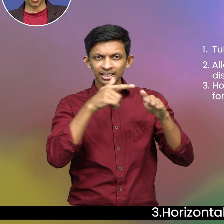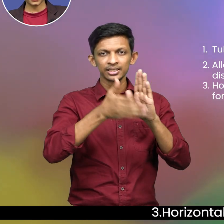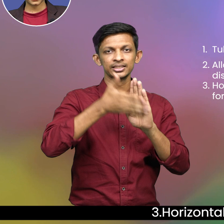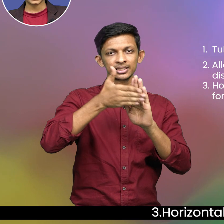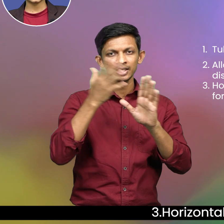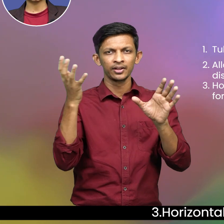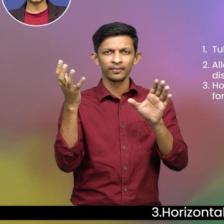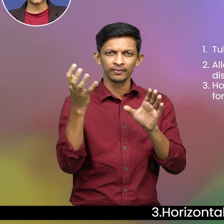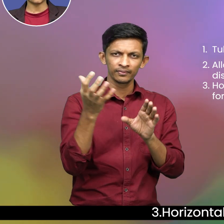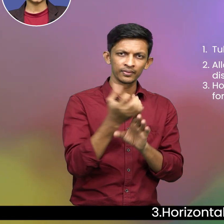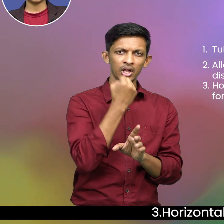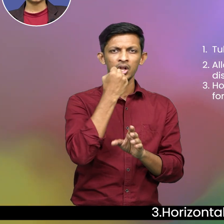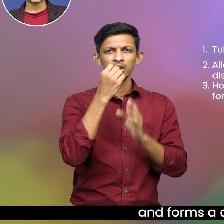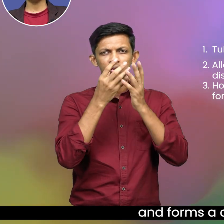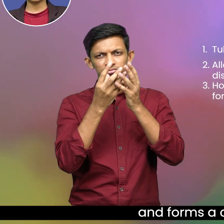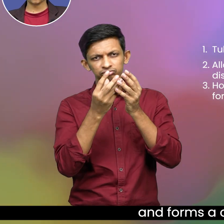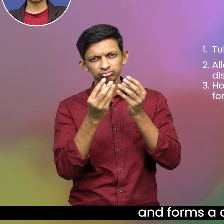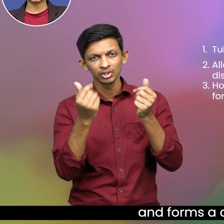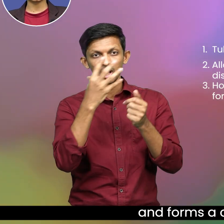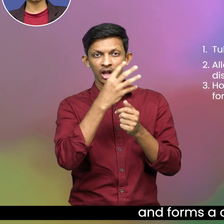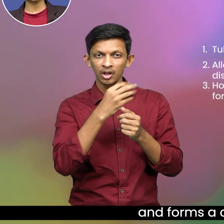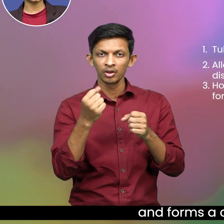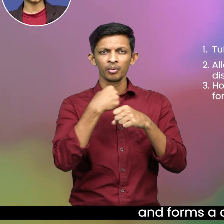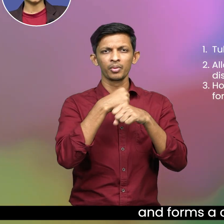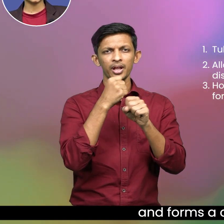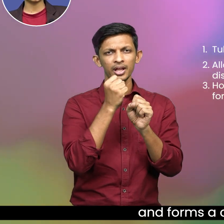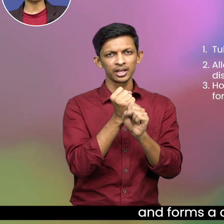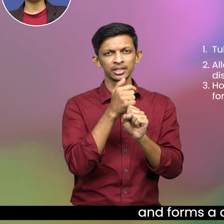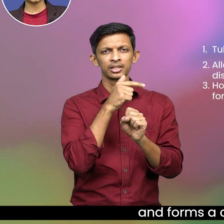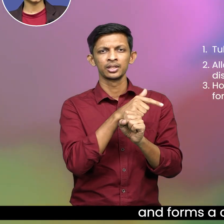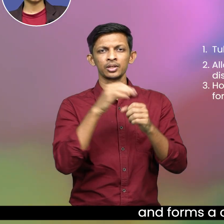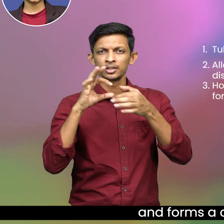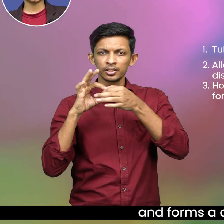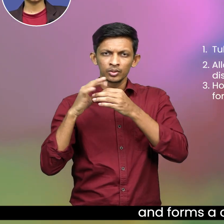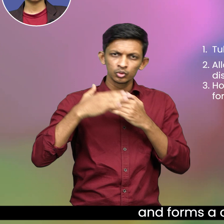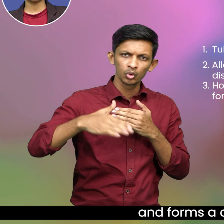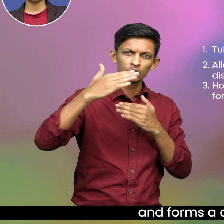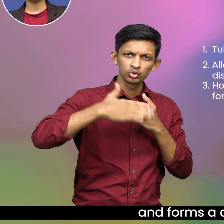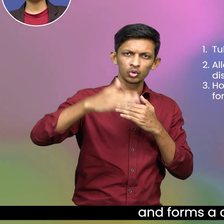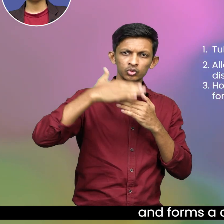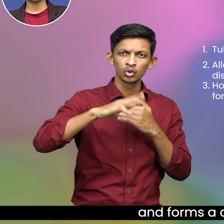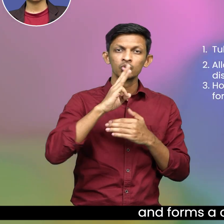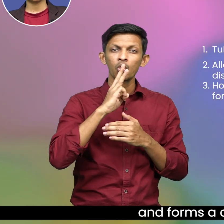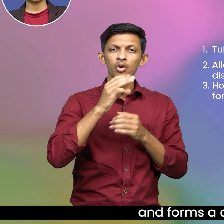Horizontal walls get dissolved and forms a continuous water pipe.